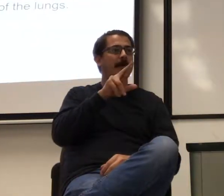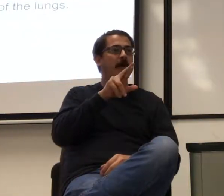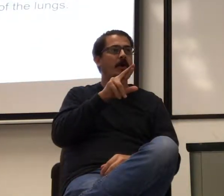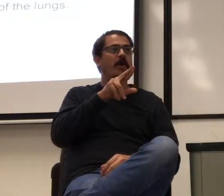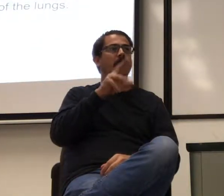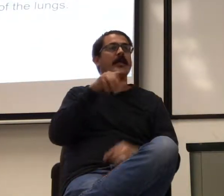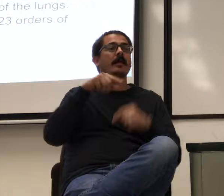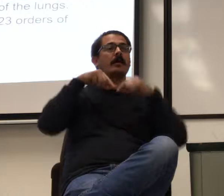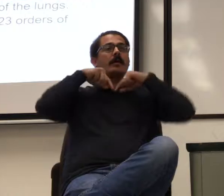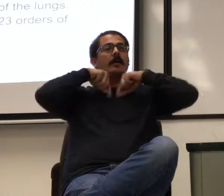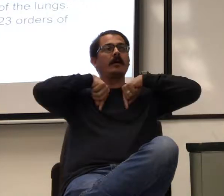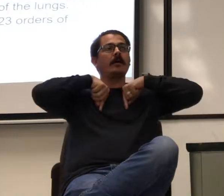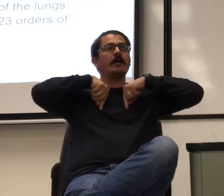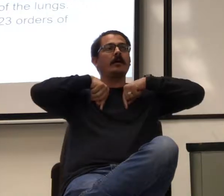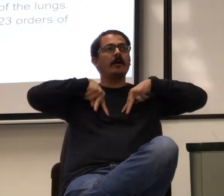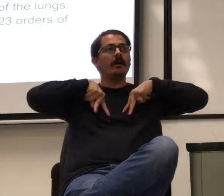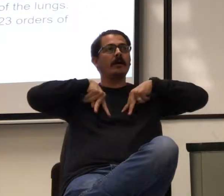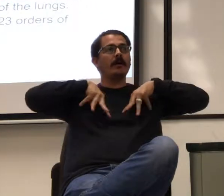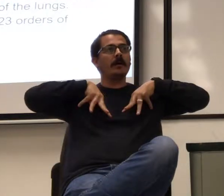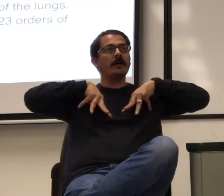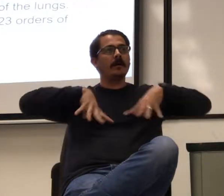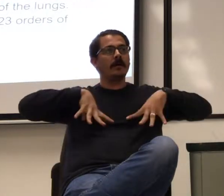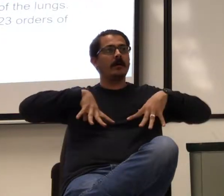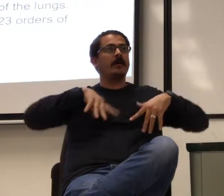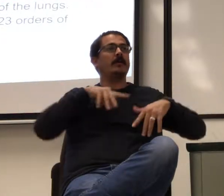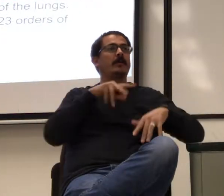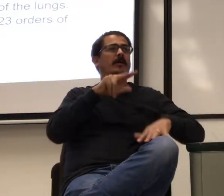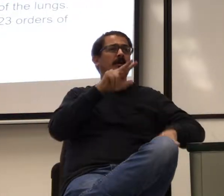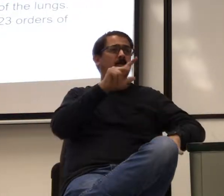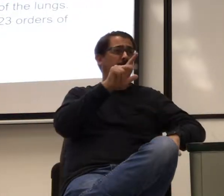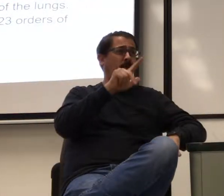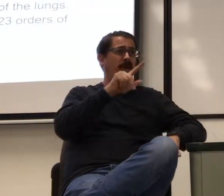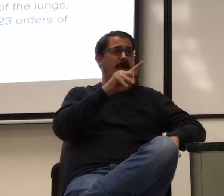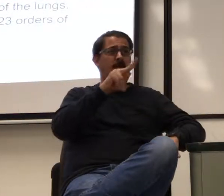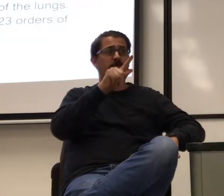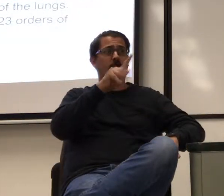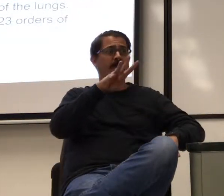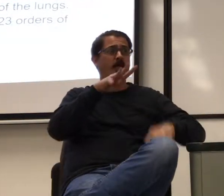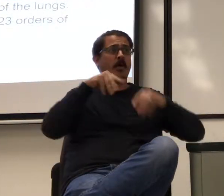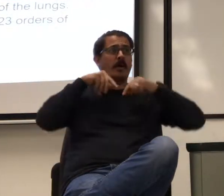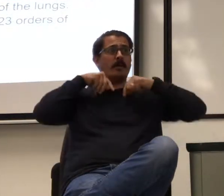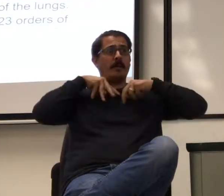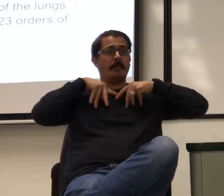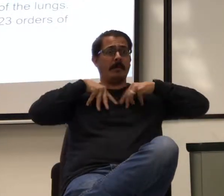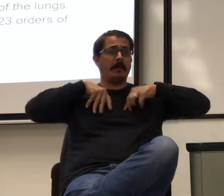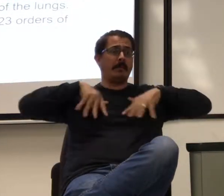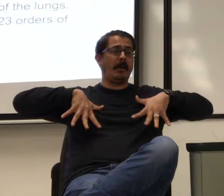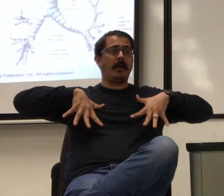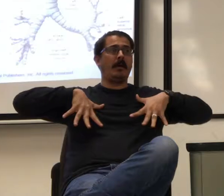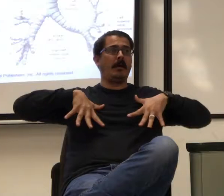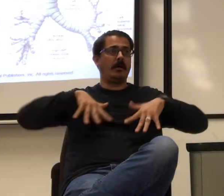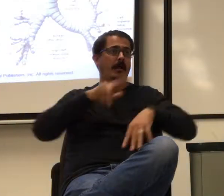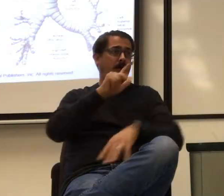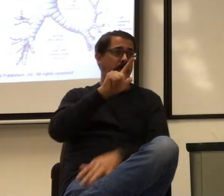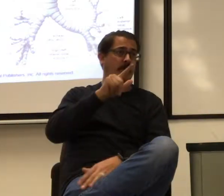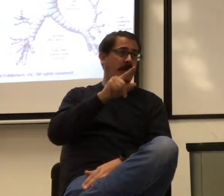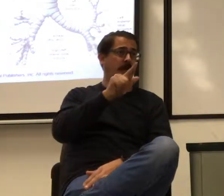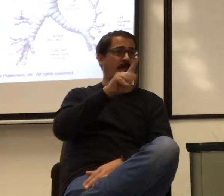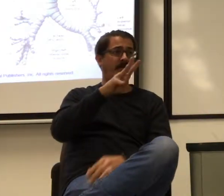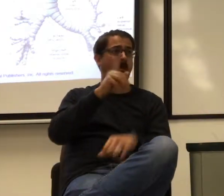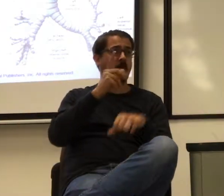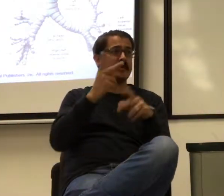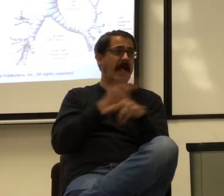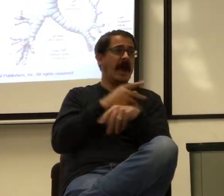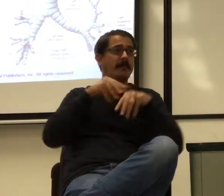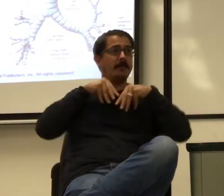going to subdivide and subdivide. And there's actually 23 or 24 orders of branching. I say 23 here. Okay, let's get to